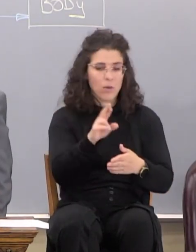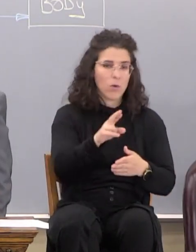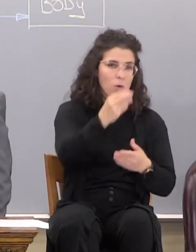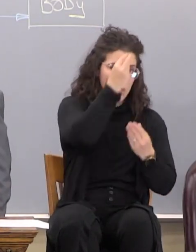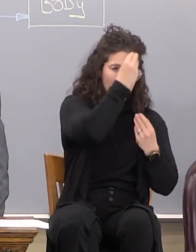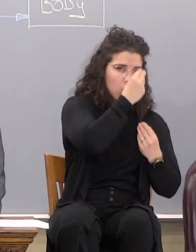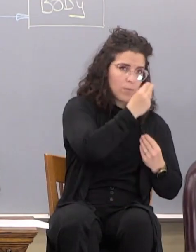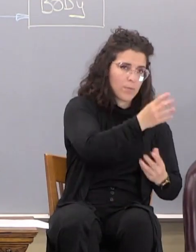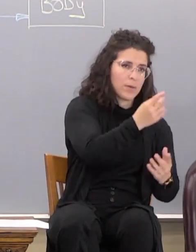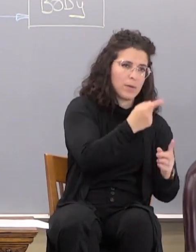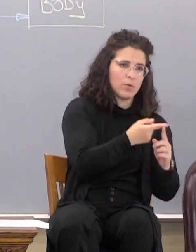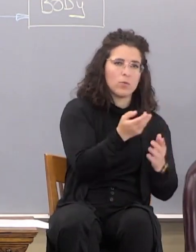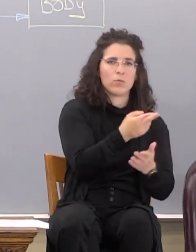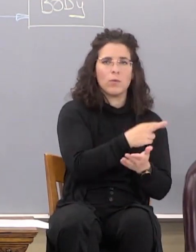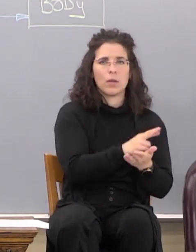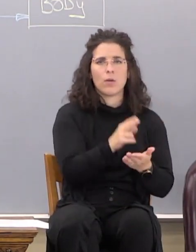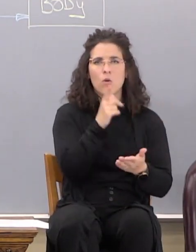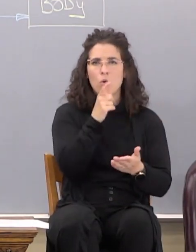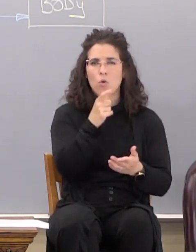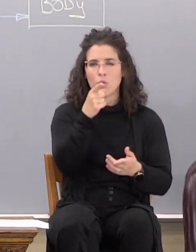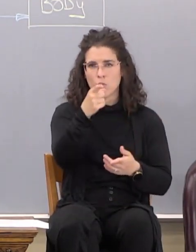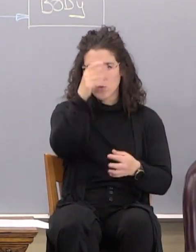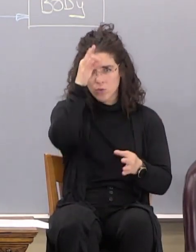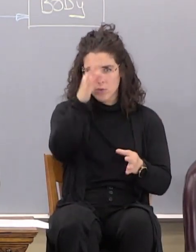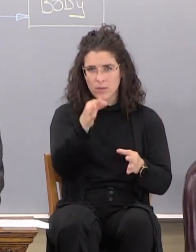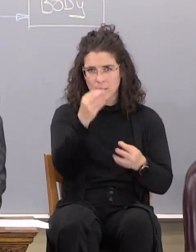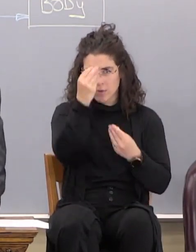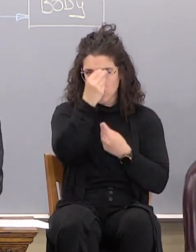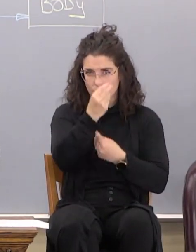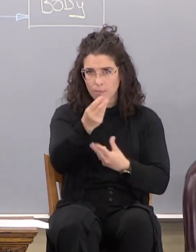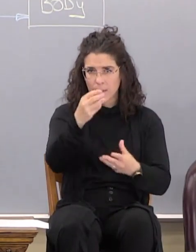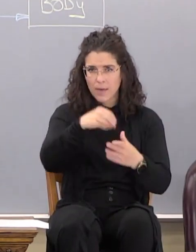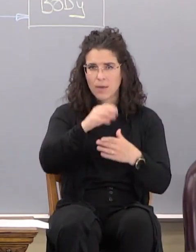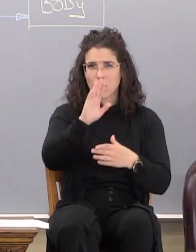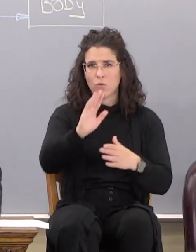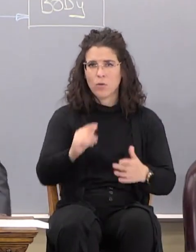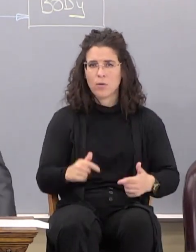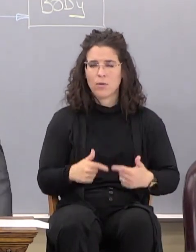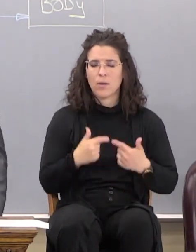righteousness. Who you choose to obey in your life,